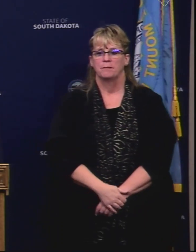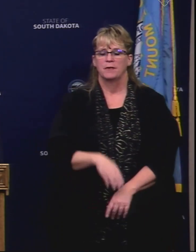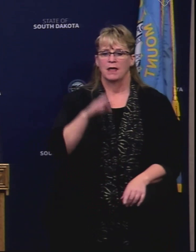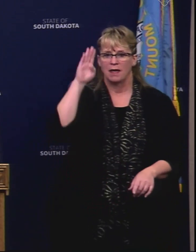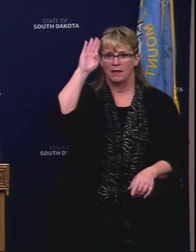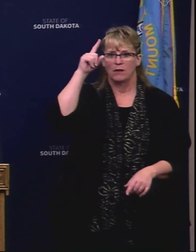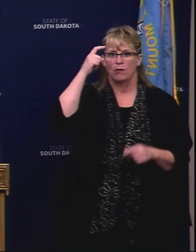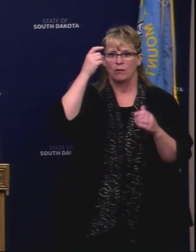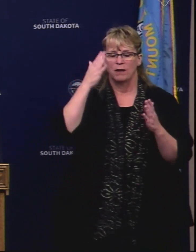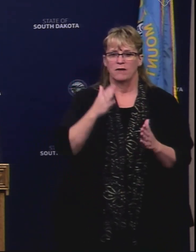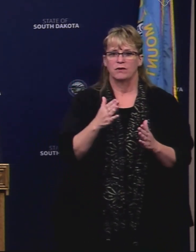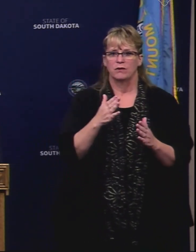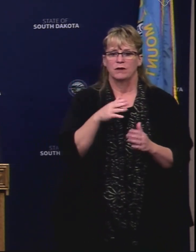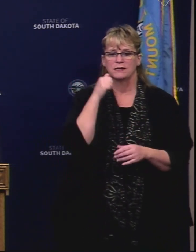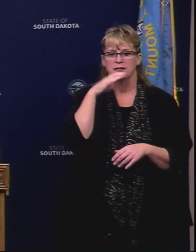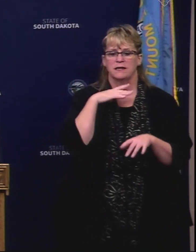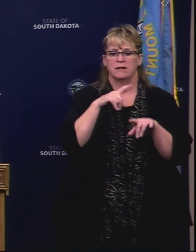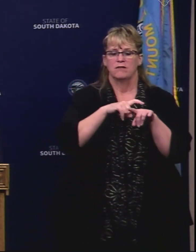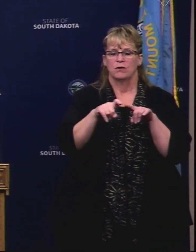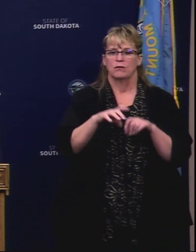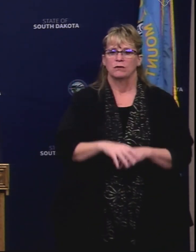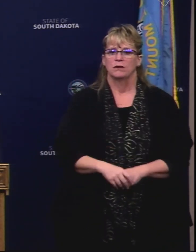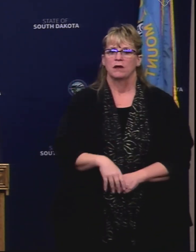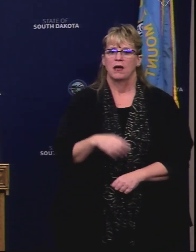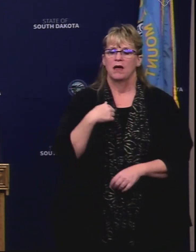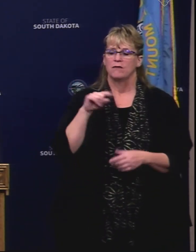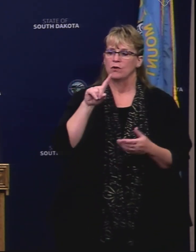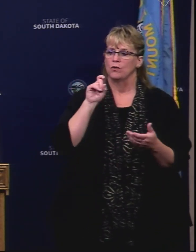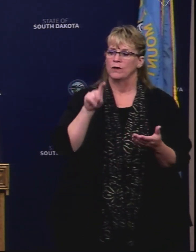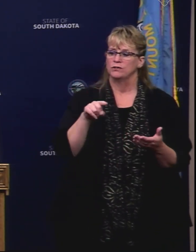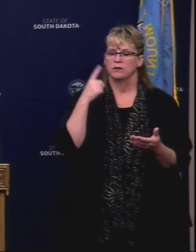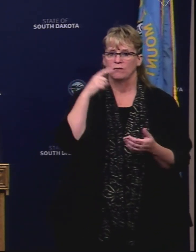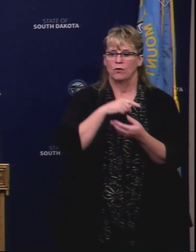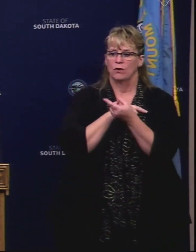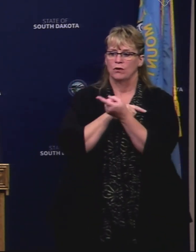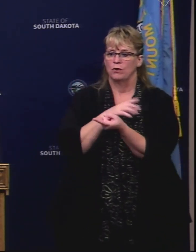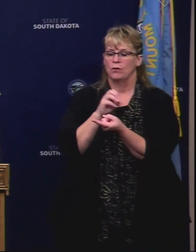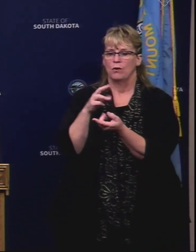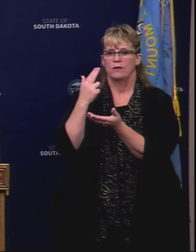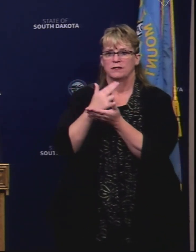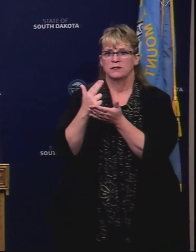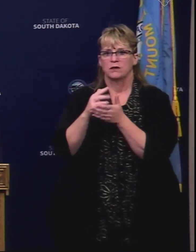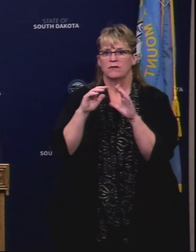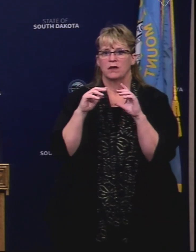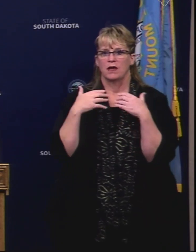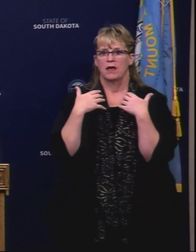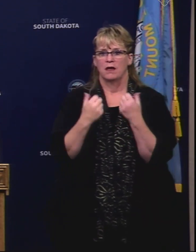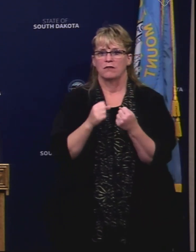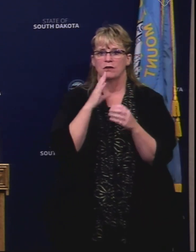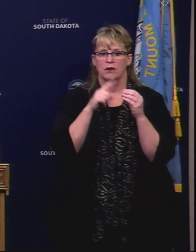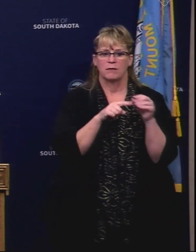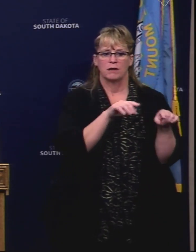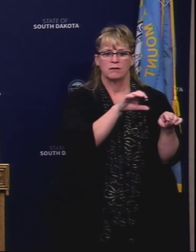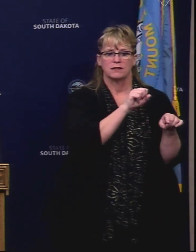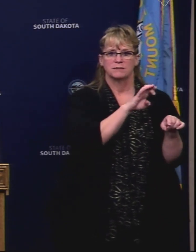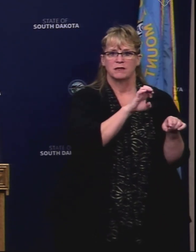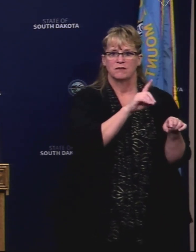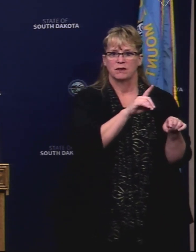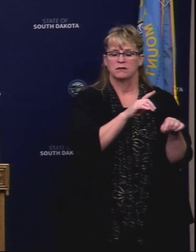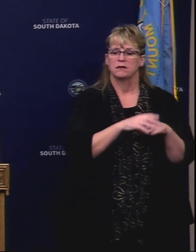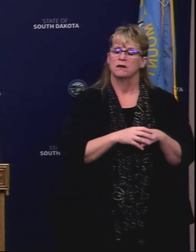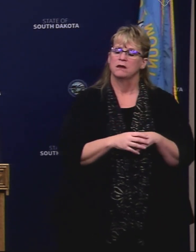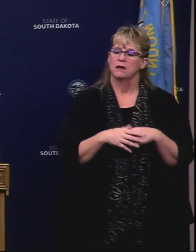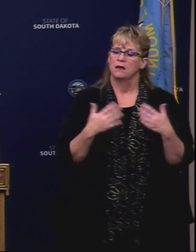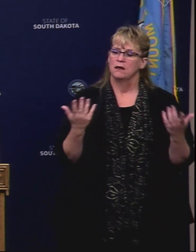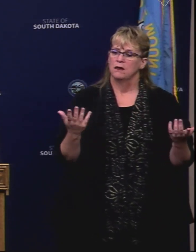Governor. Thank you. Yes, this is Hannah from CBS News. I have a question for either you or the Secretary about the Smithfield mass testing event. Do you